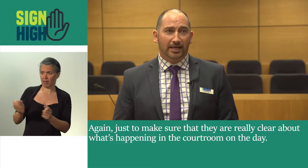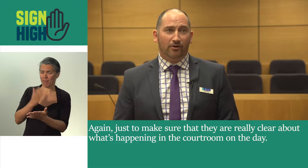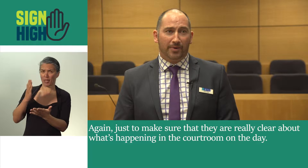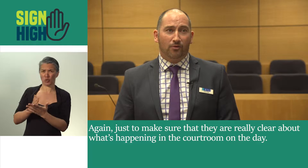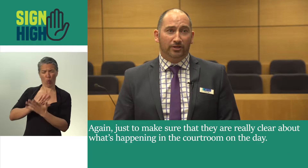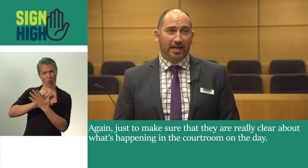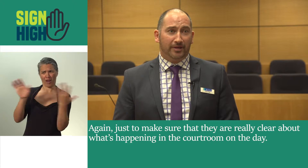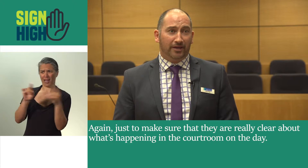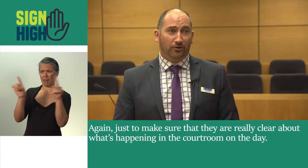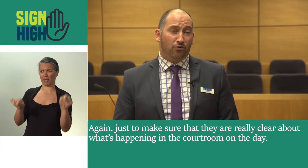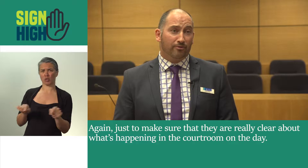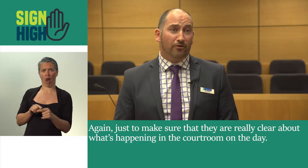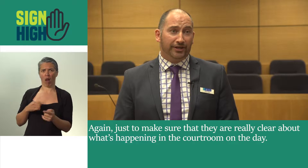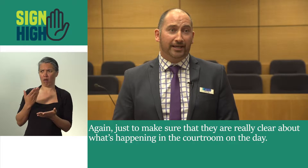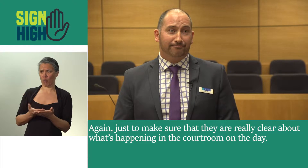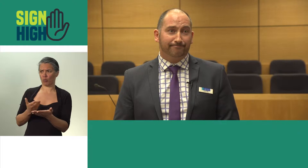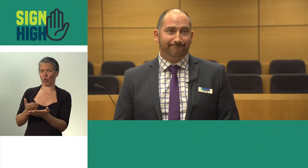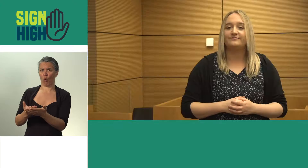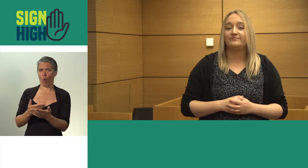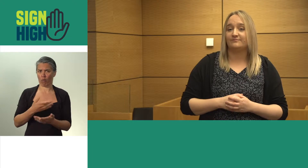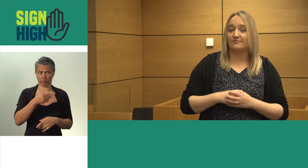clear about what's happening in the courtroom on the day.